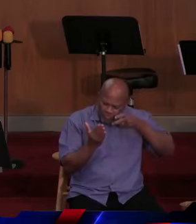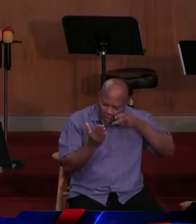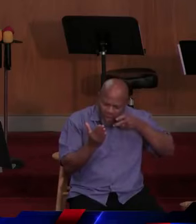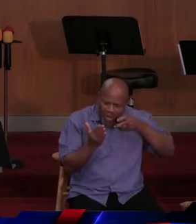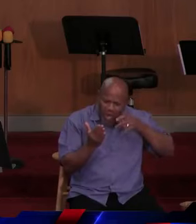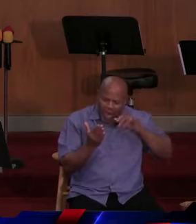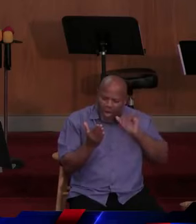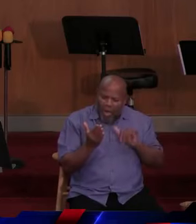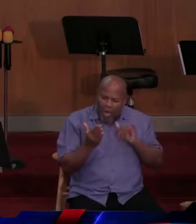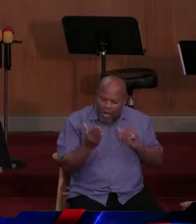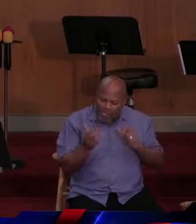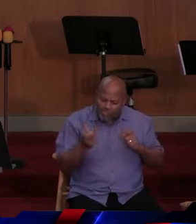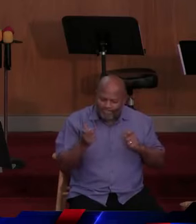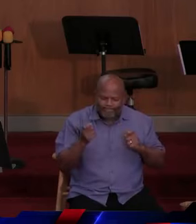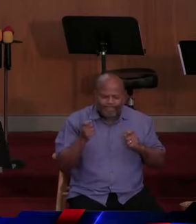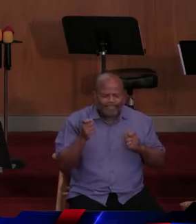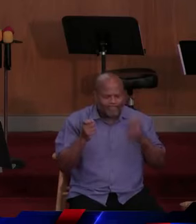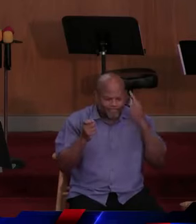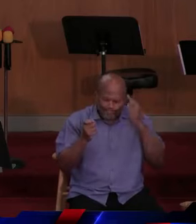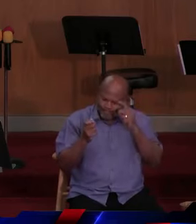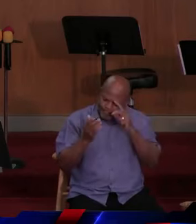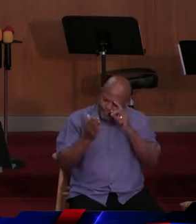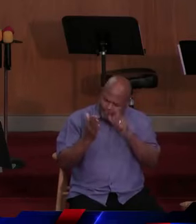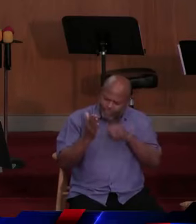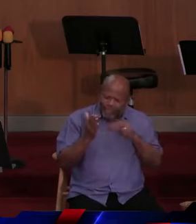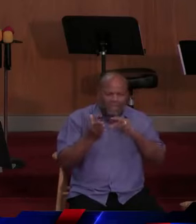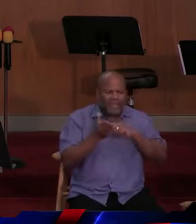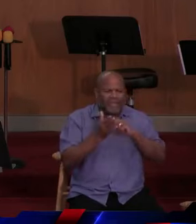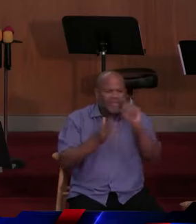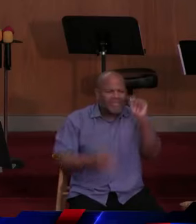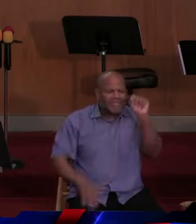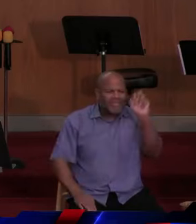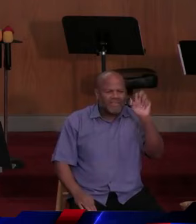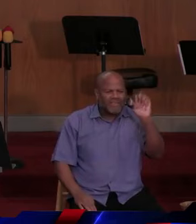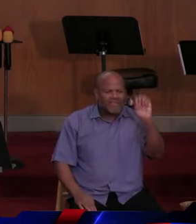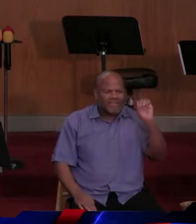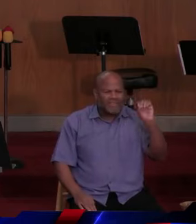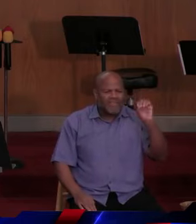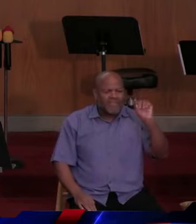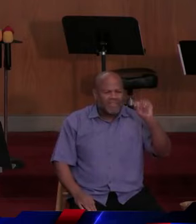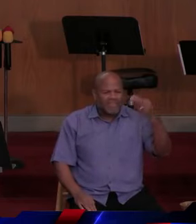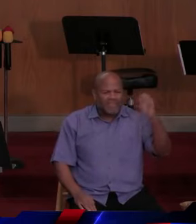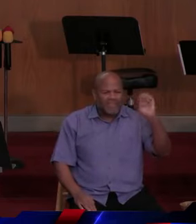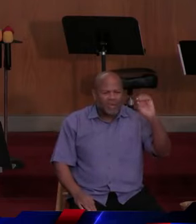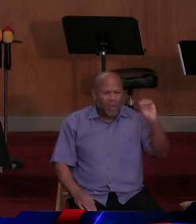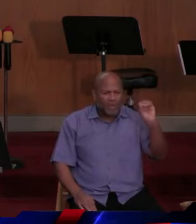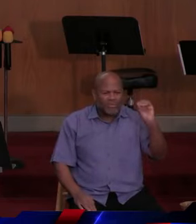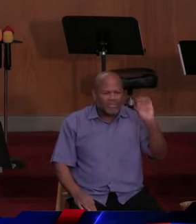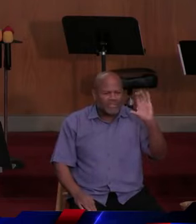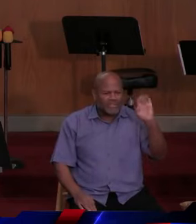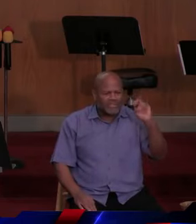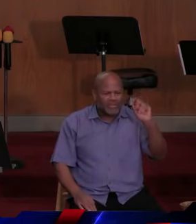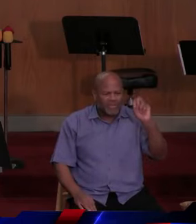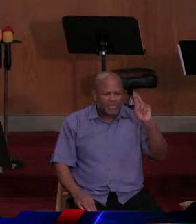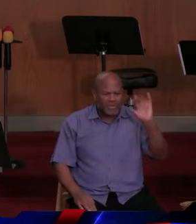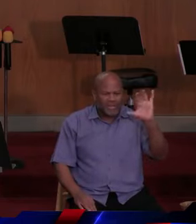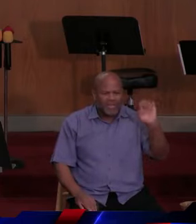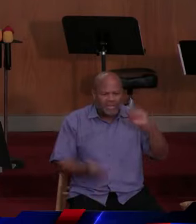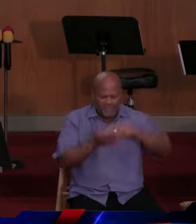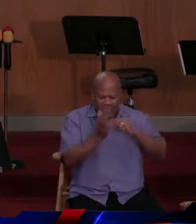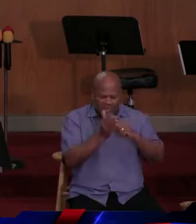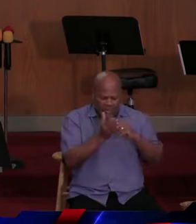the quintessential definition of being theocentric, God-centered in my outlook. Christocentric,